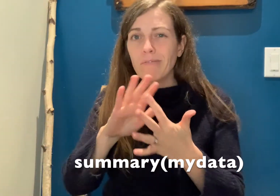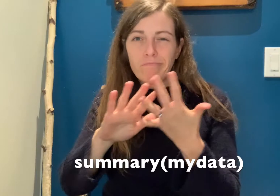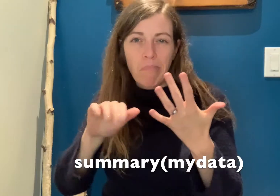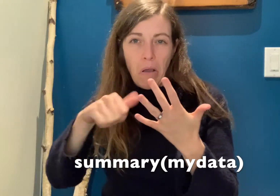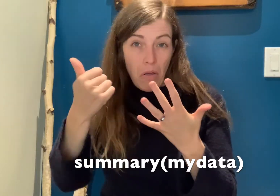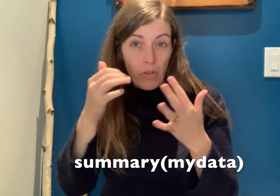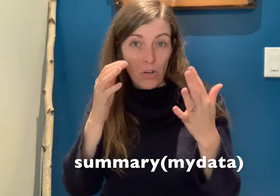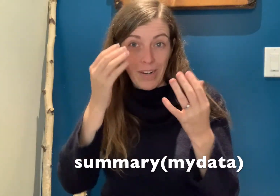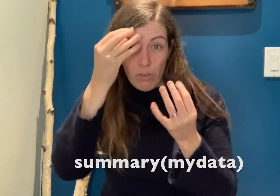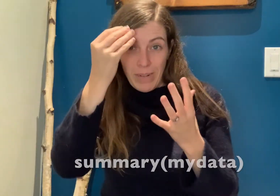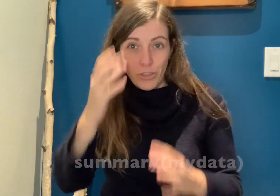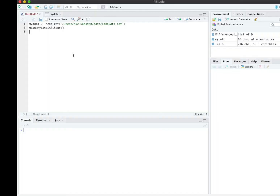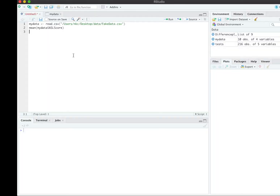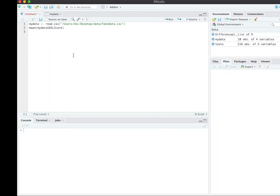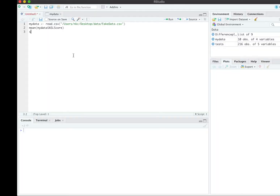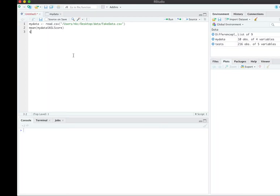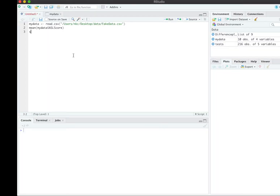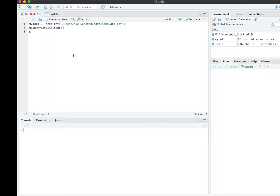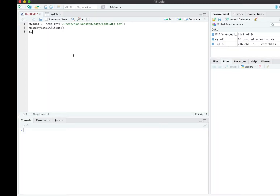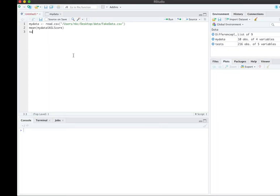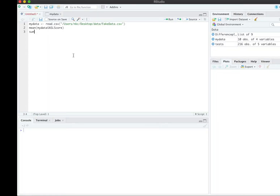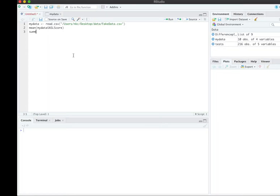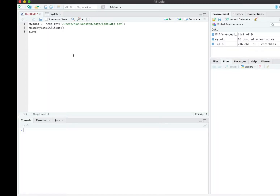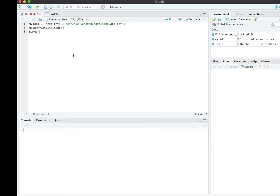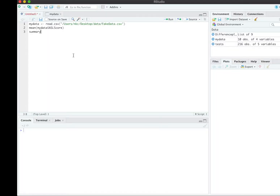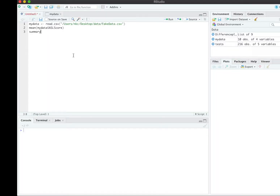information for each variable.